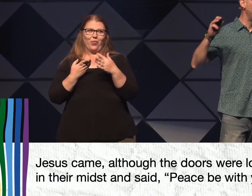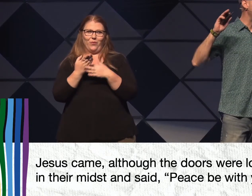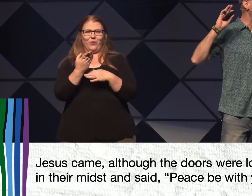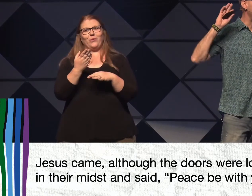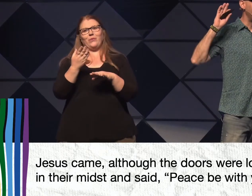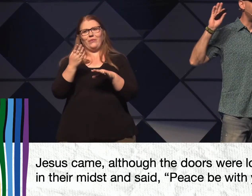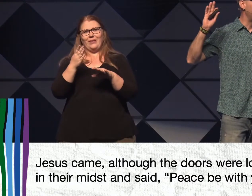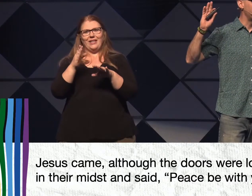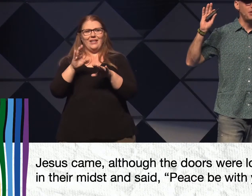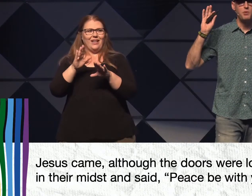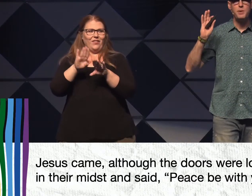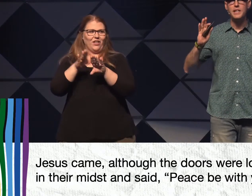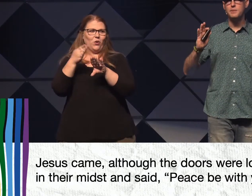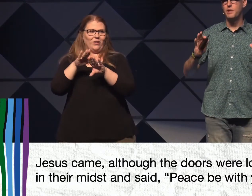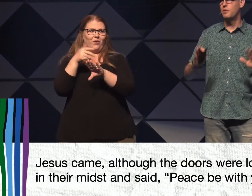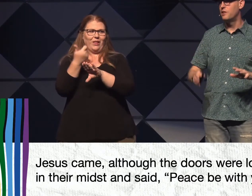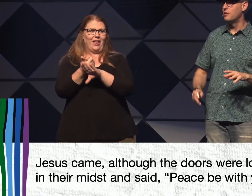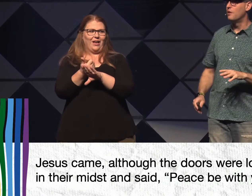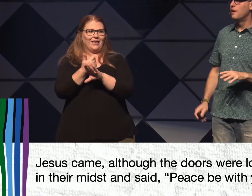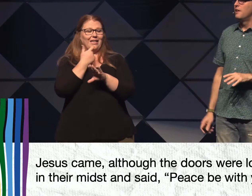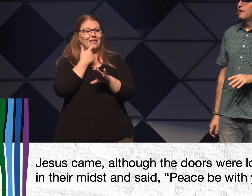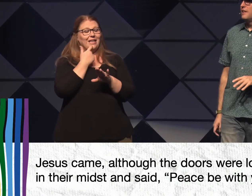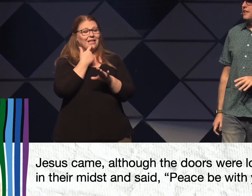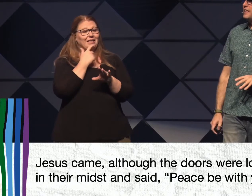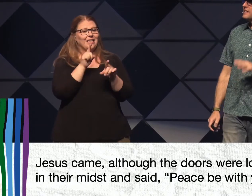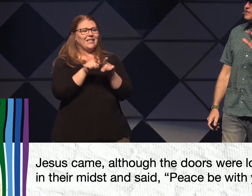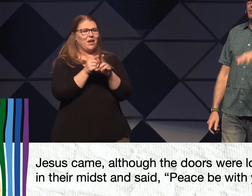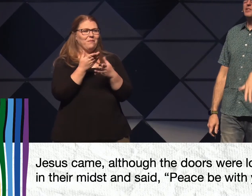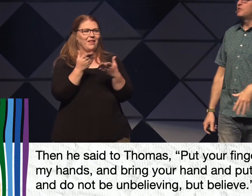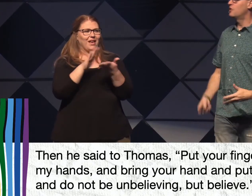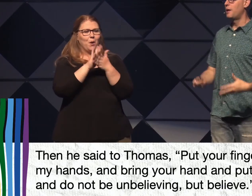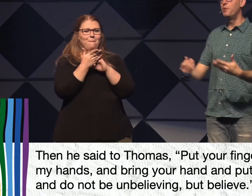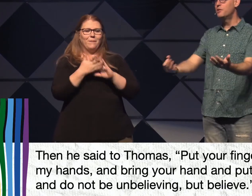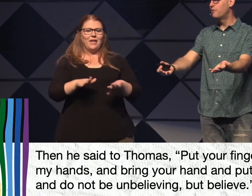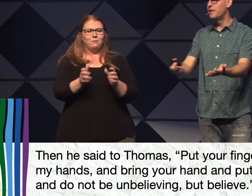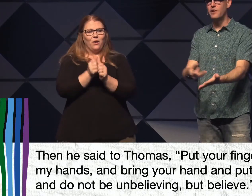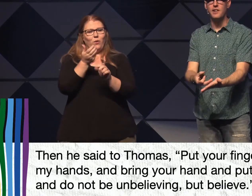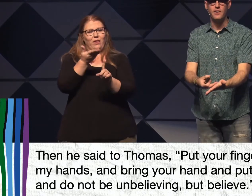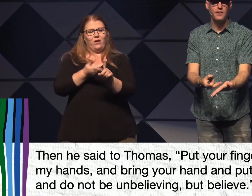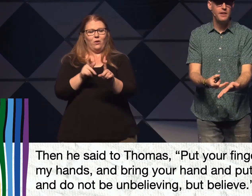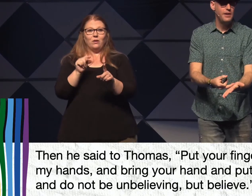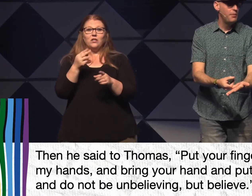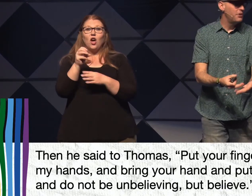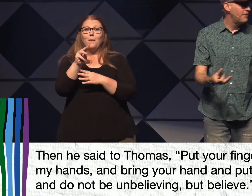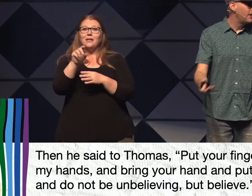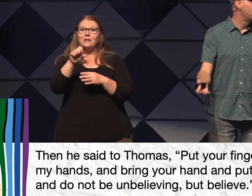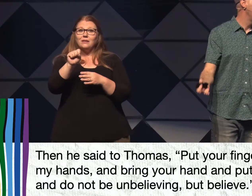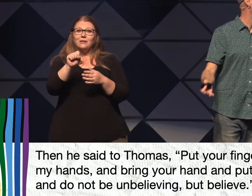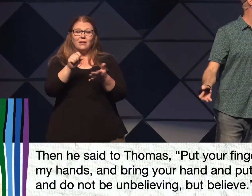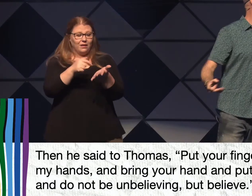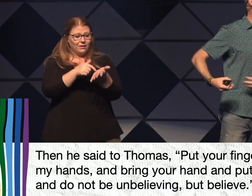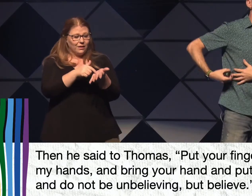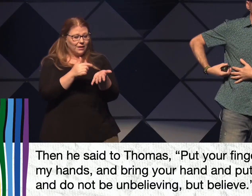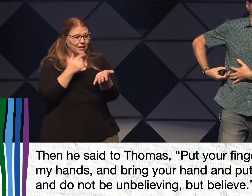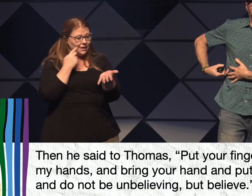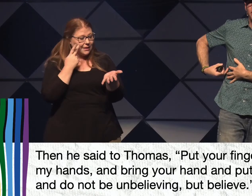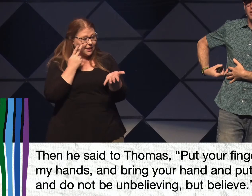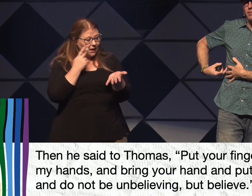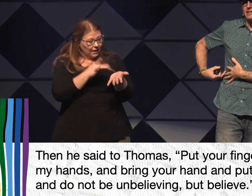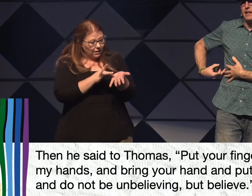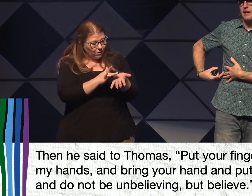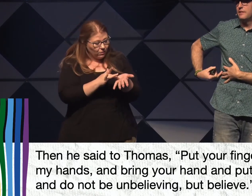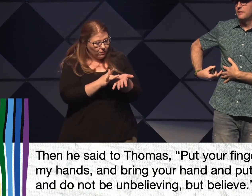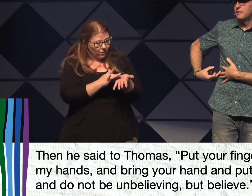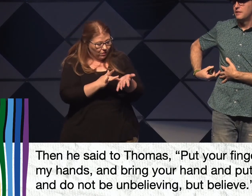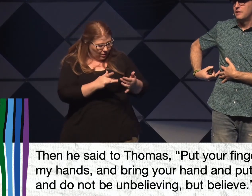their midst and he says the exact same thing. Peace be with you. He says, Thomas, it's okay. Put your finger here. Put your finger here. See my hands. Look where they pierced